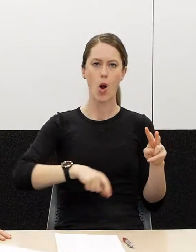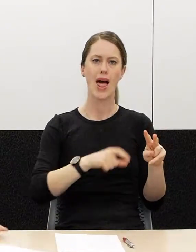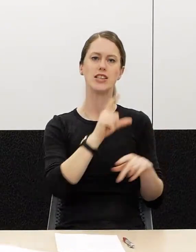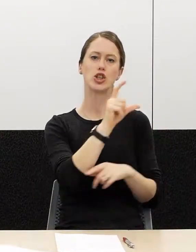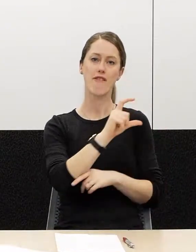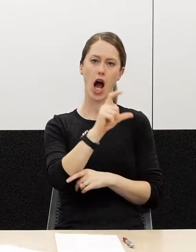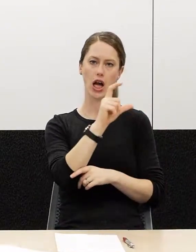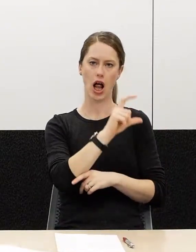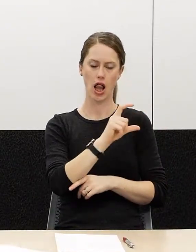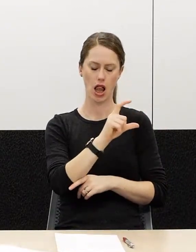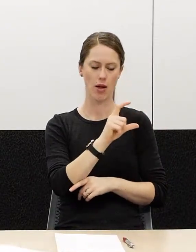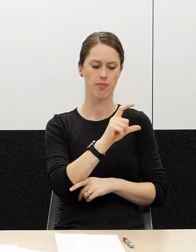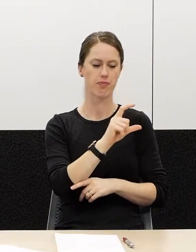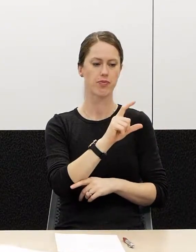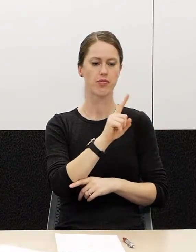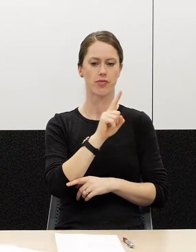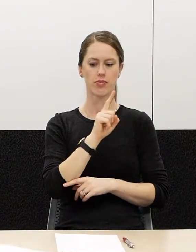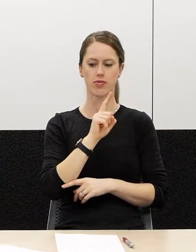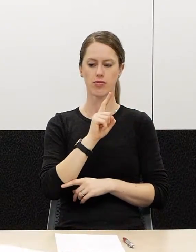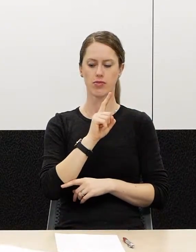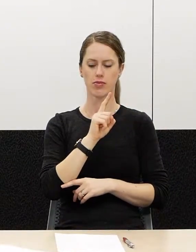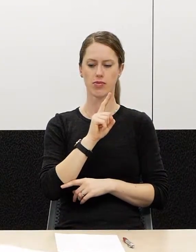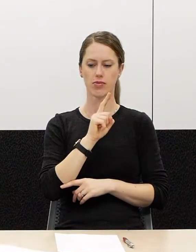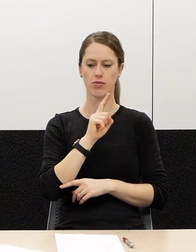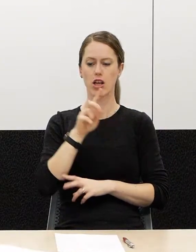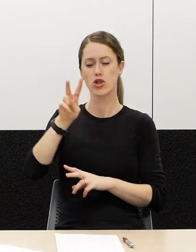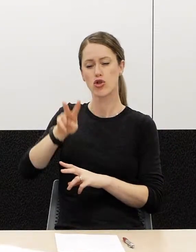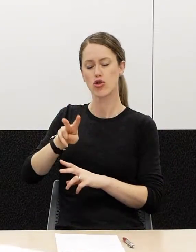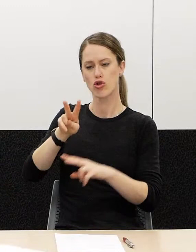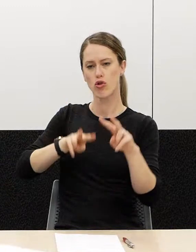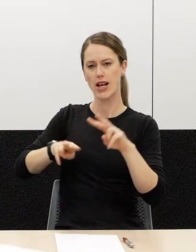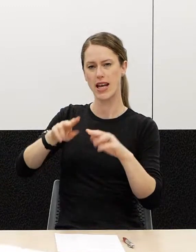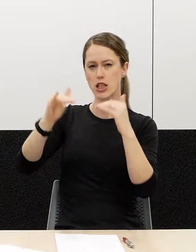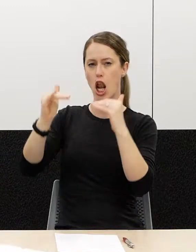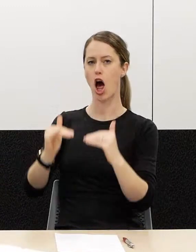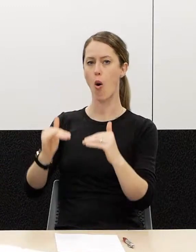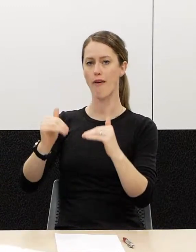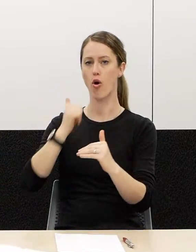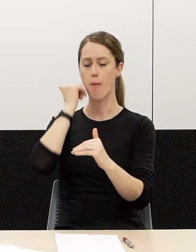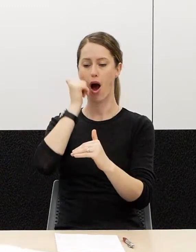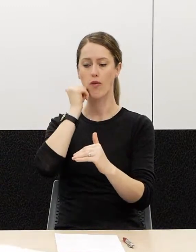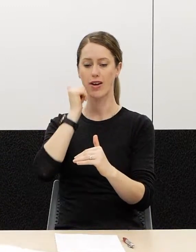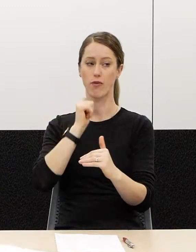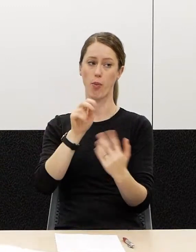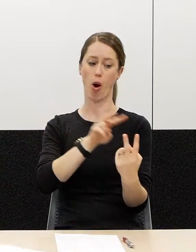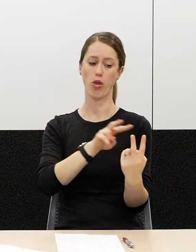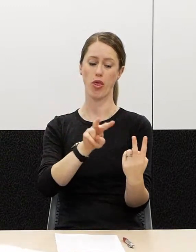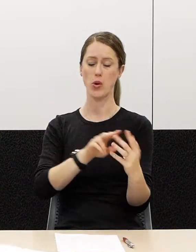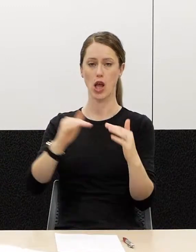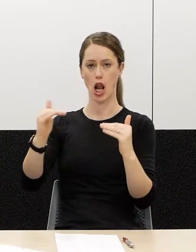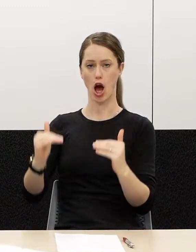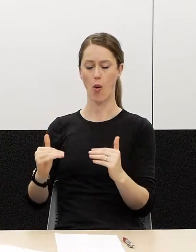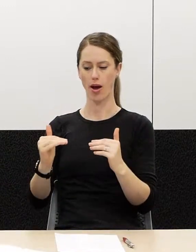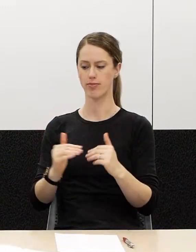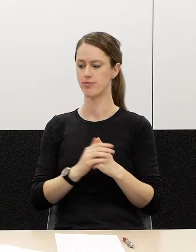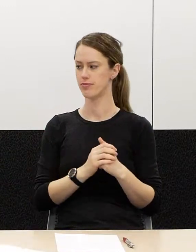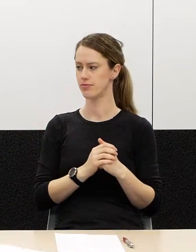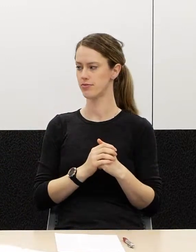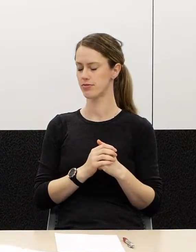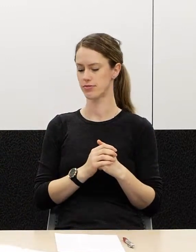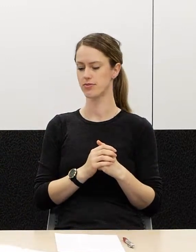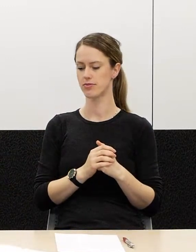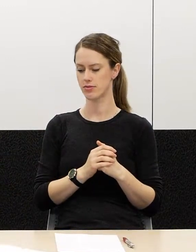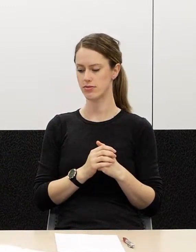programs. Screening uptake is a bit lower for Māori women for both of those screening programs, and